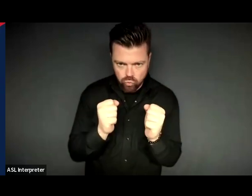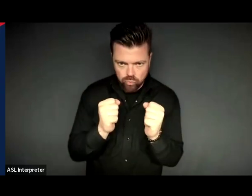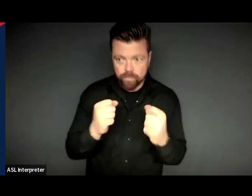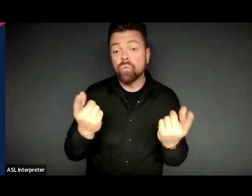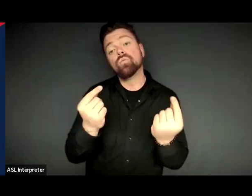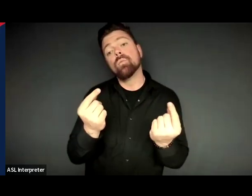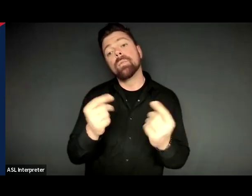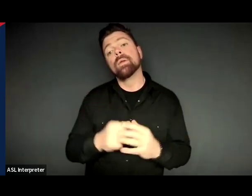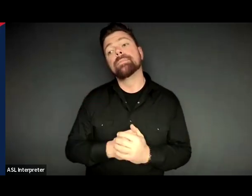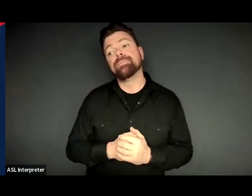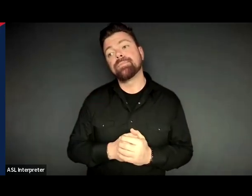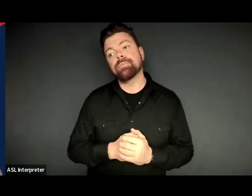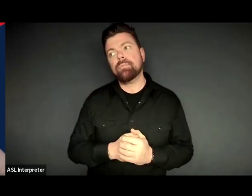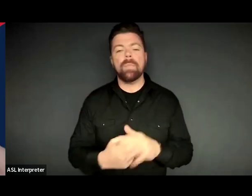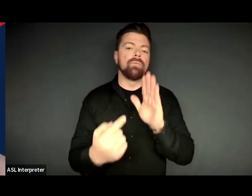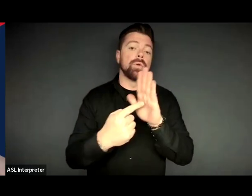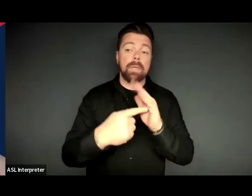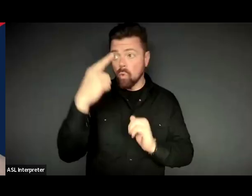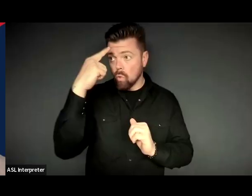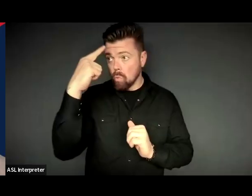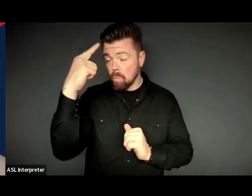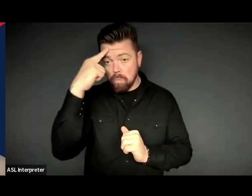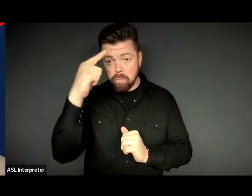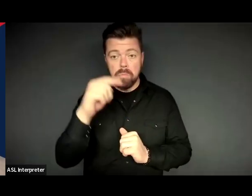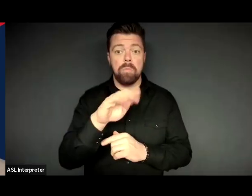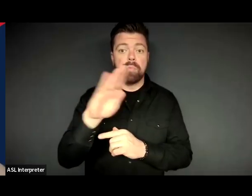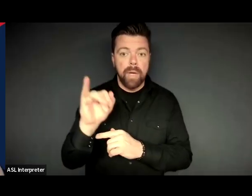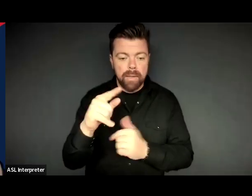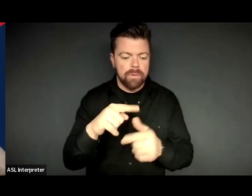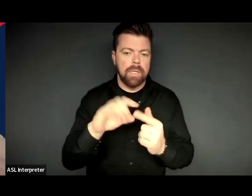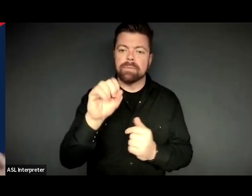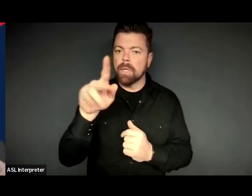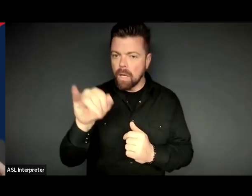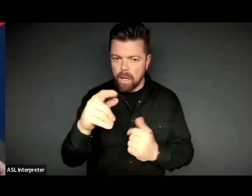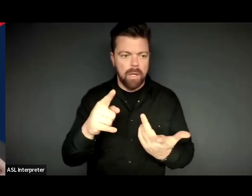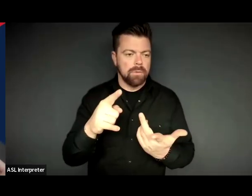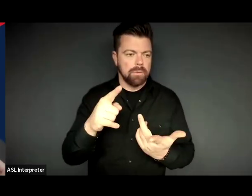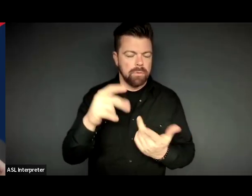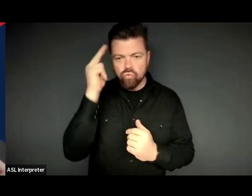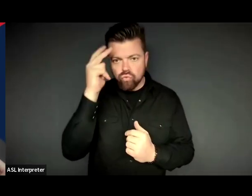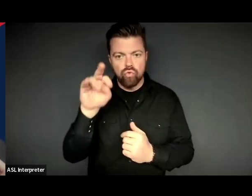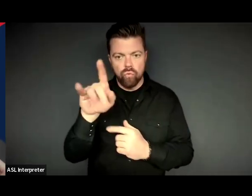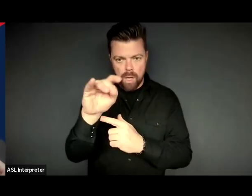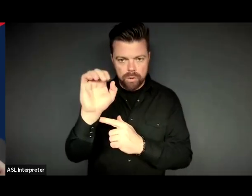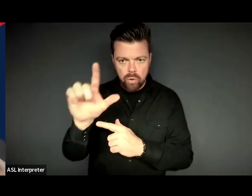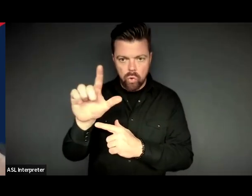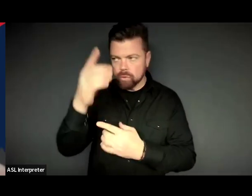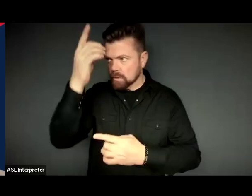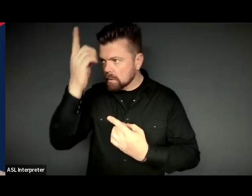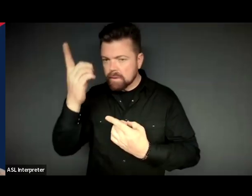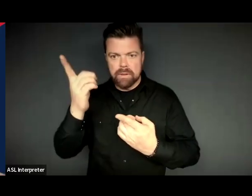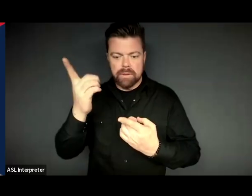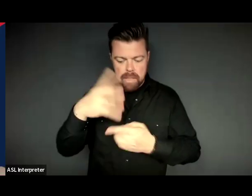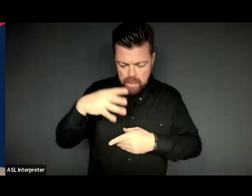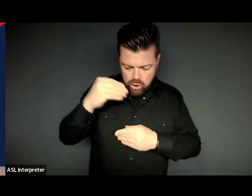They can't, with a brain injury, spinal cord injury, sometimes with neurological diseases, they can't reset their internal body temperature.